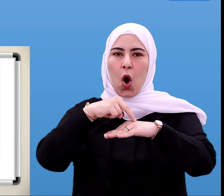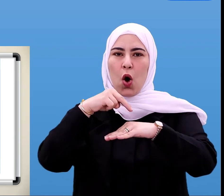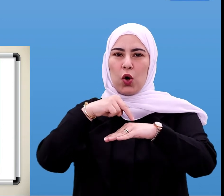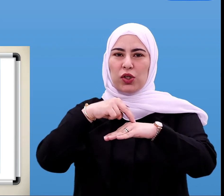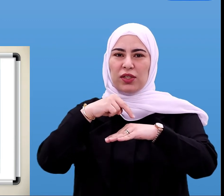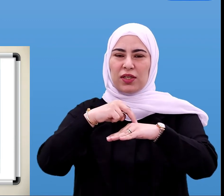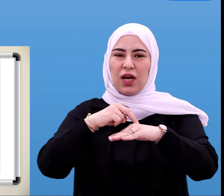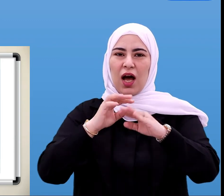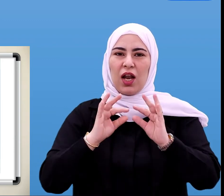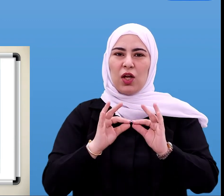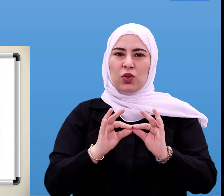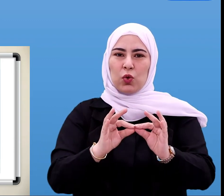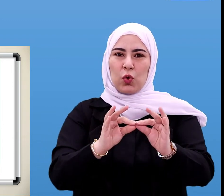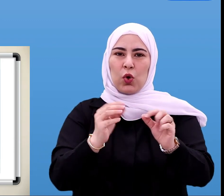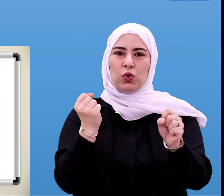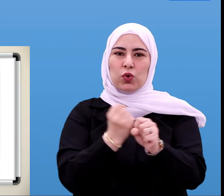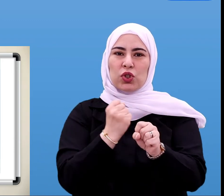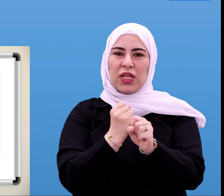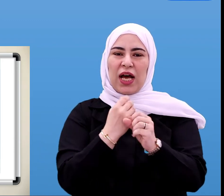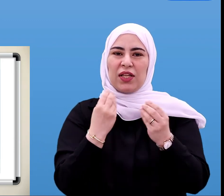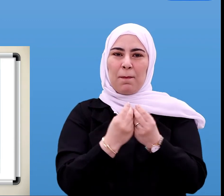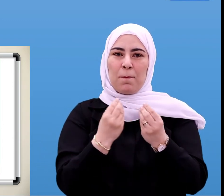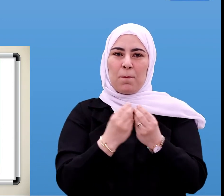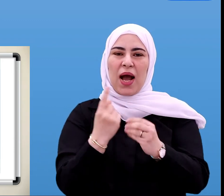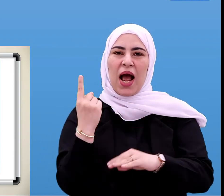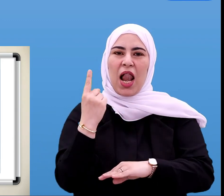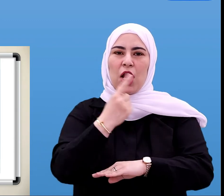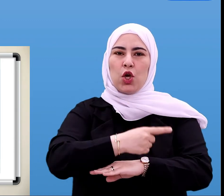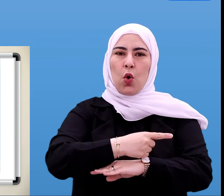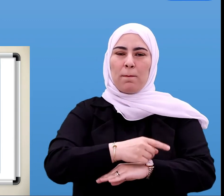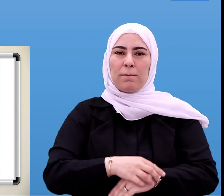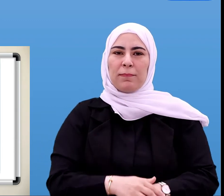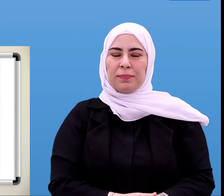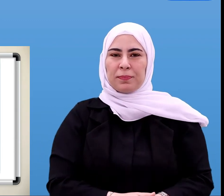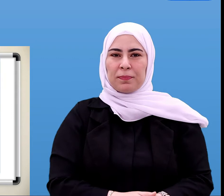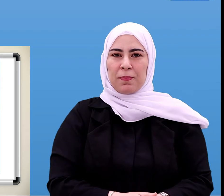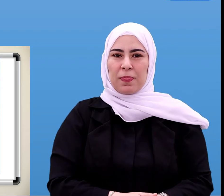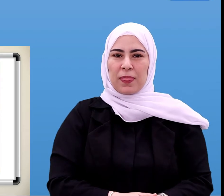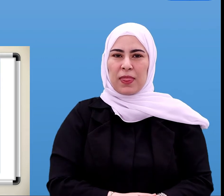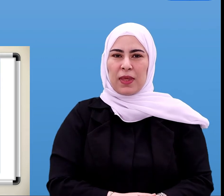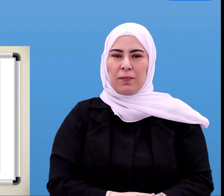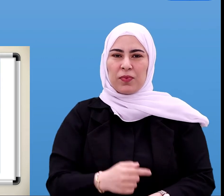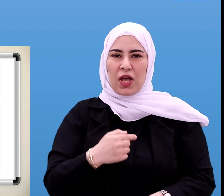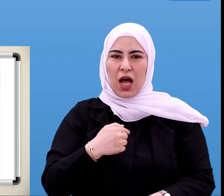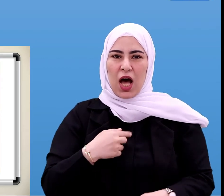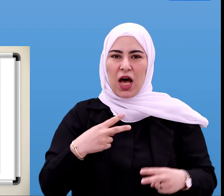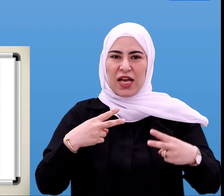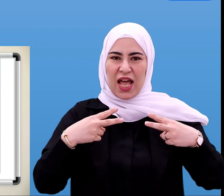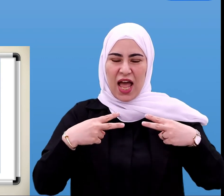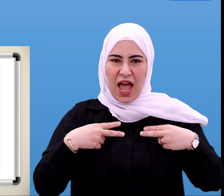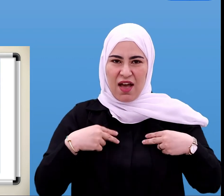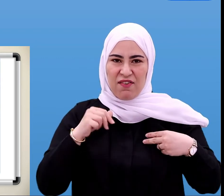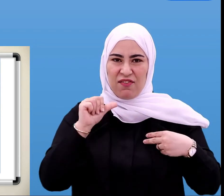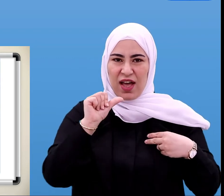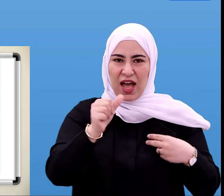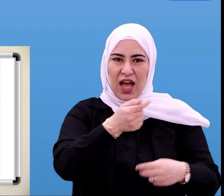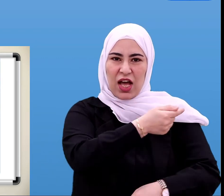for days if we want to use it as a time preposition. I have a doctor appointment on